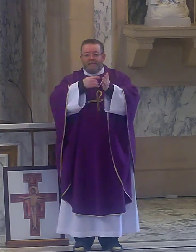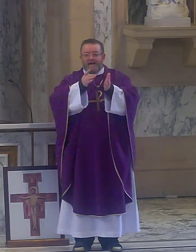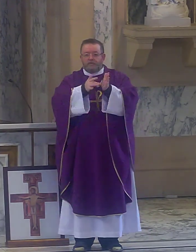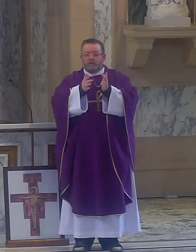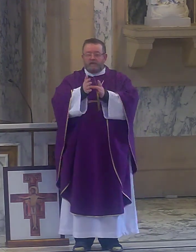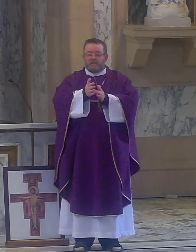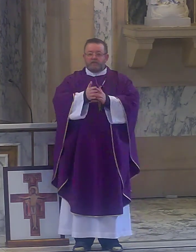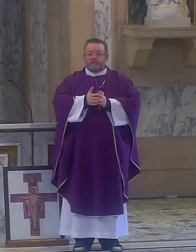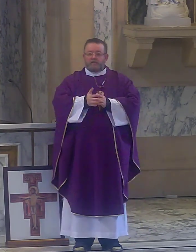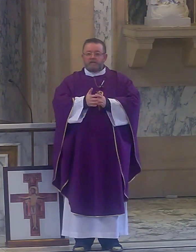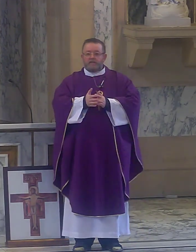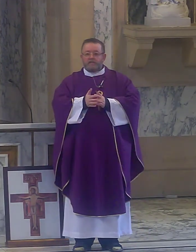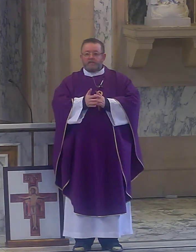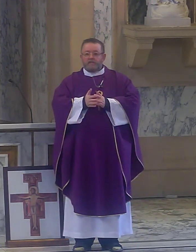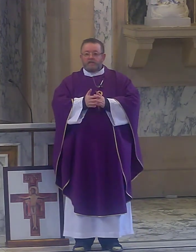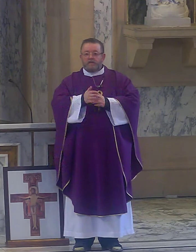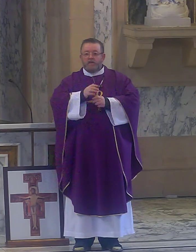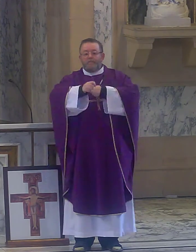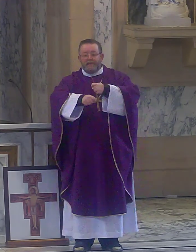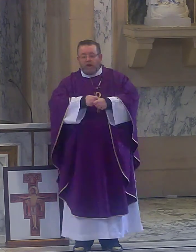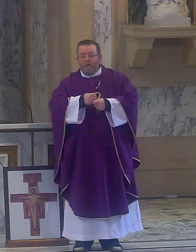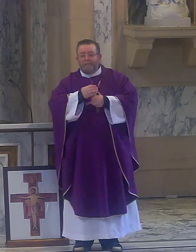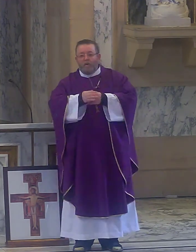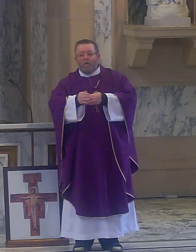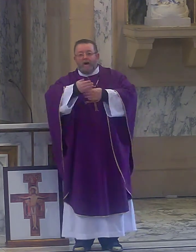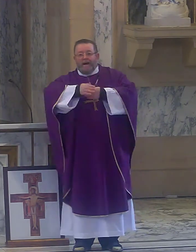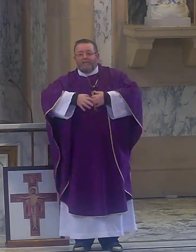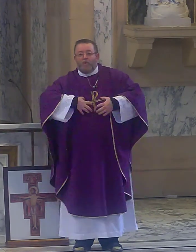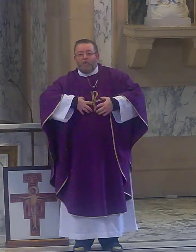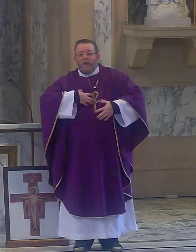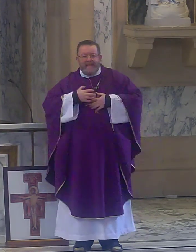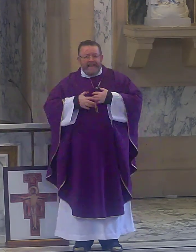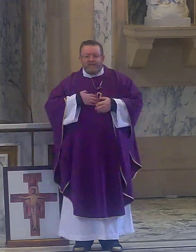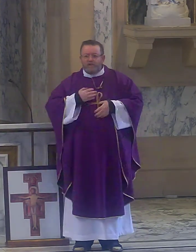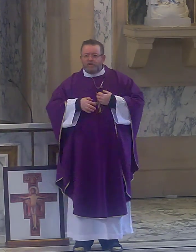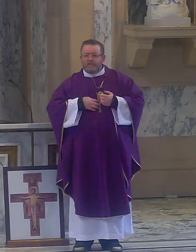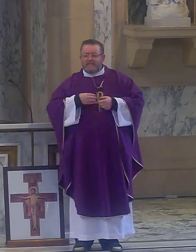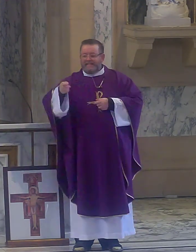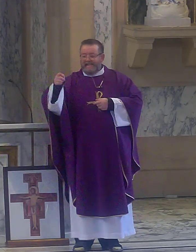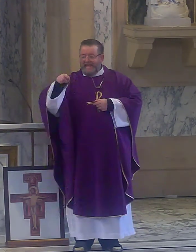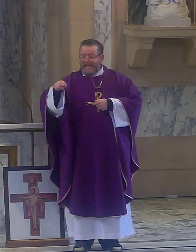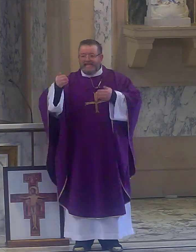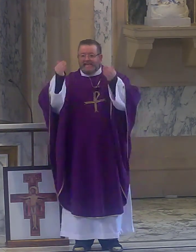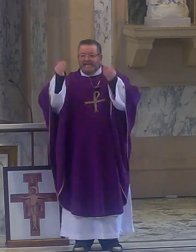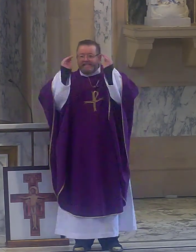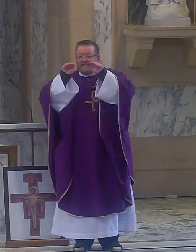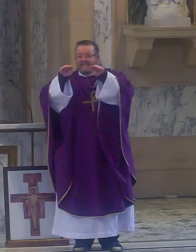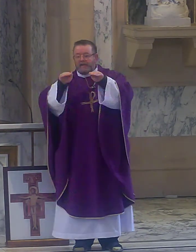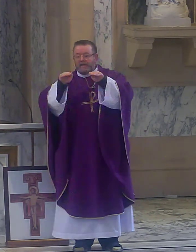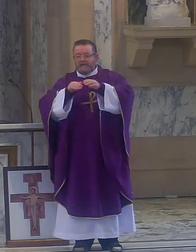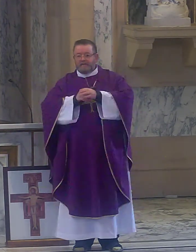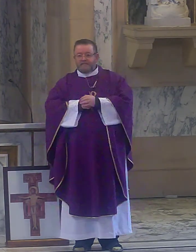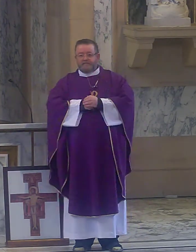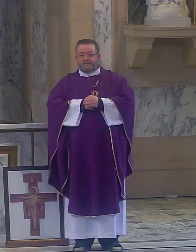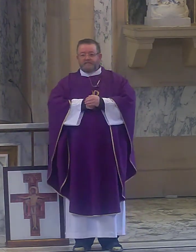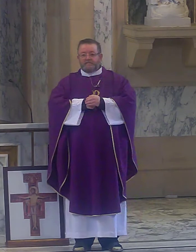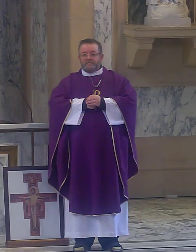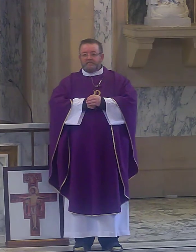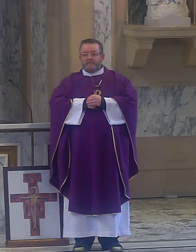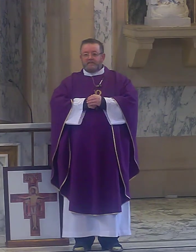about jesus become more and more interested in his teachings